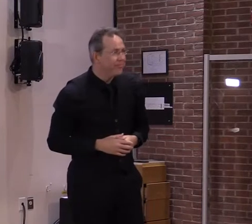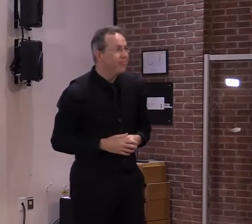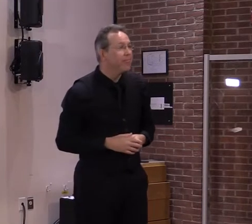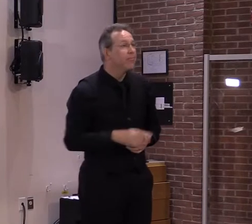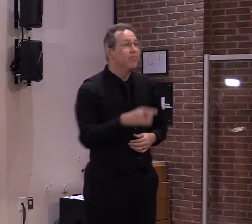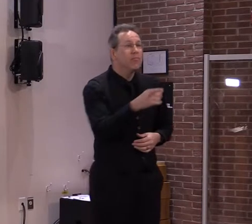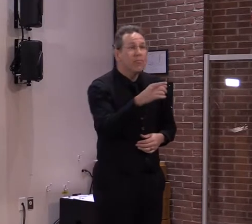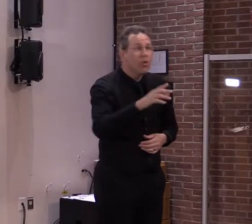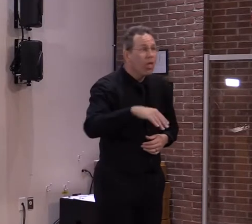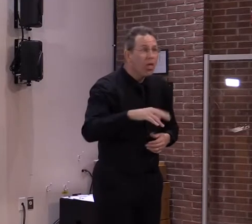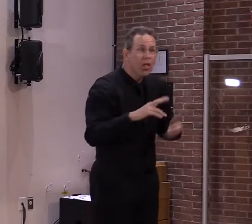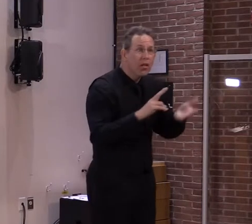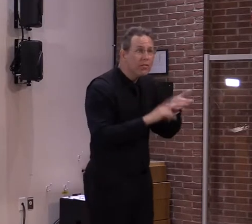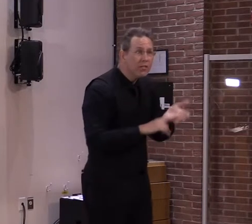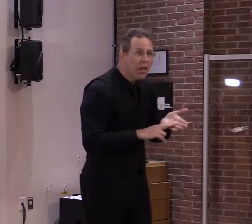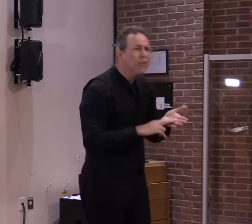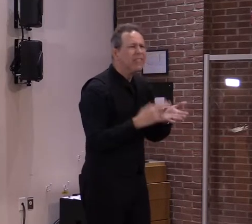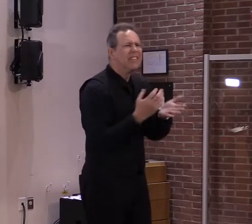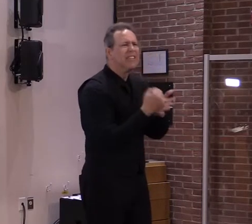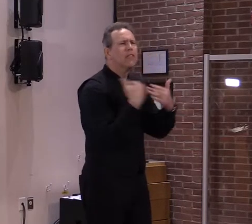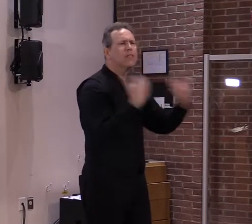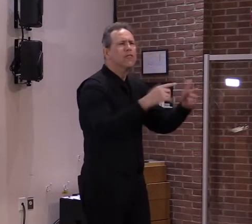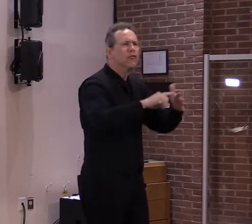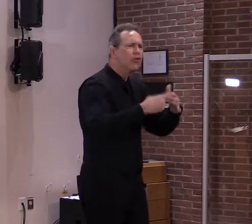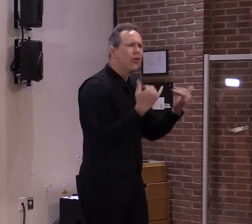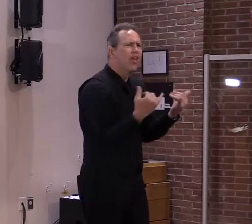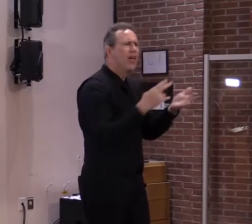to set up an account at